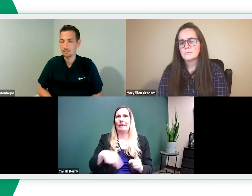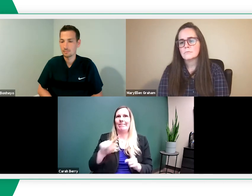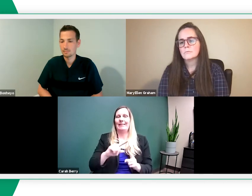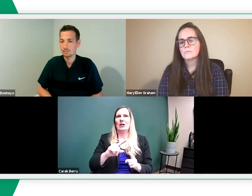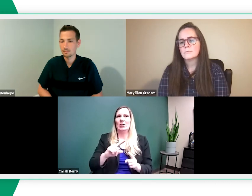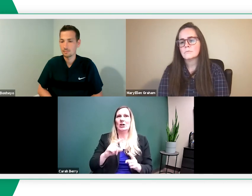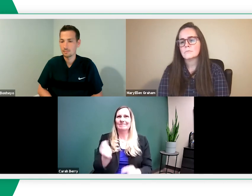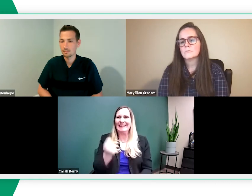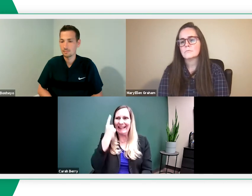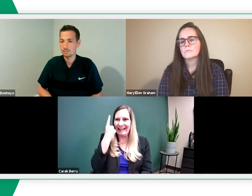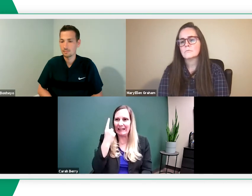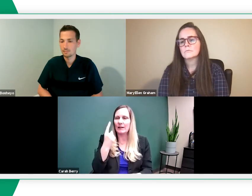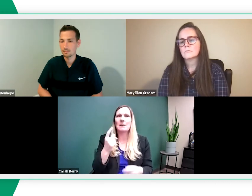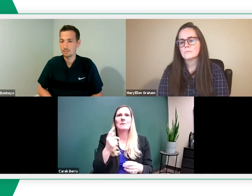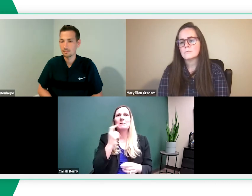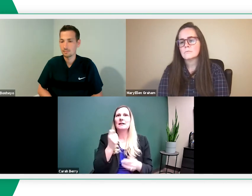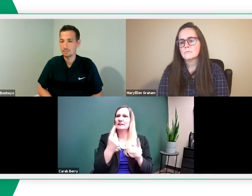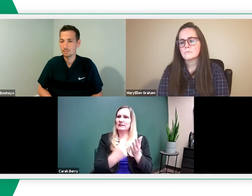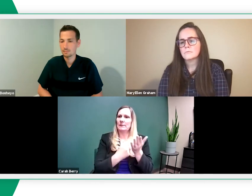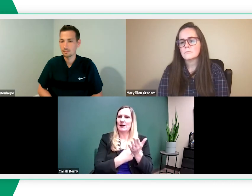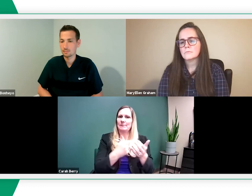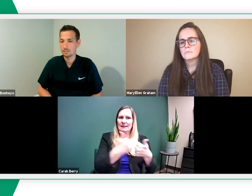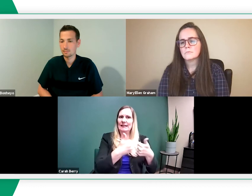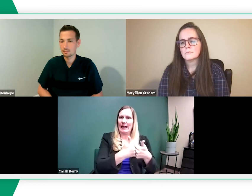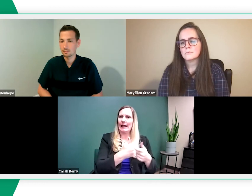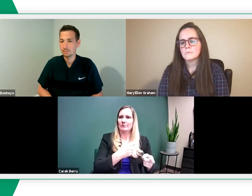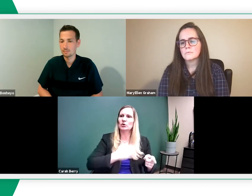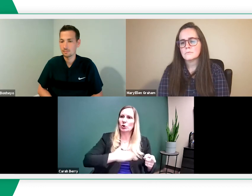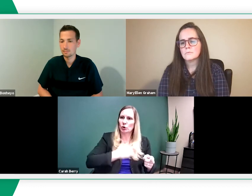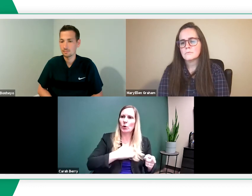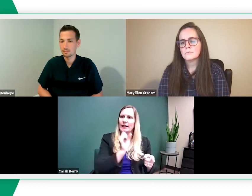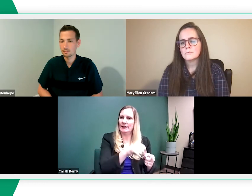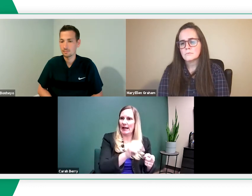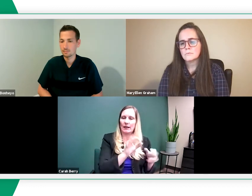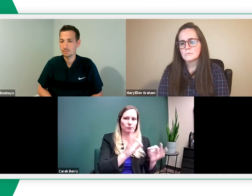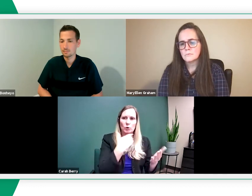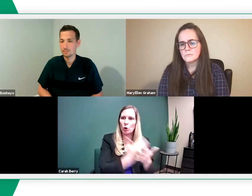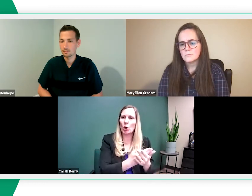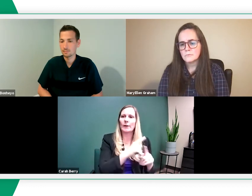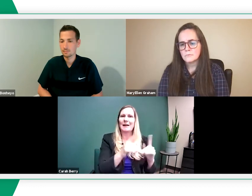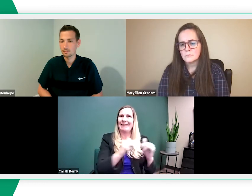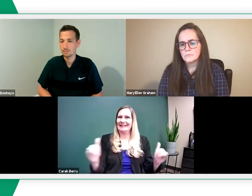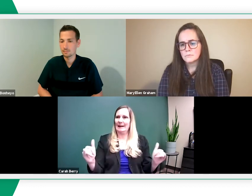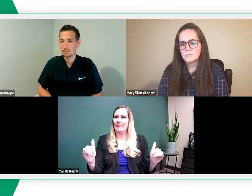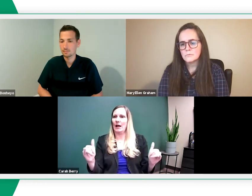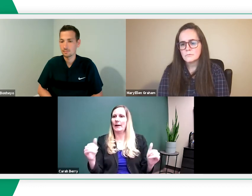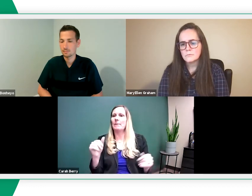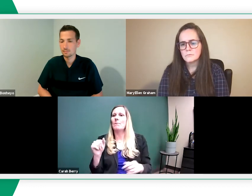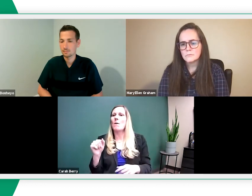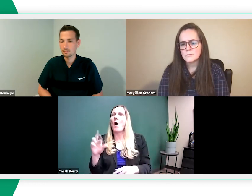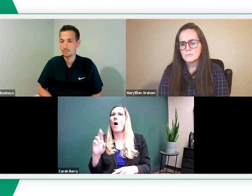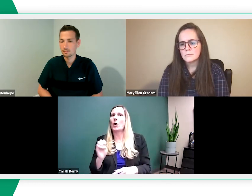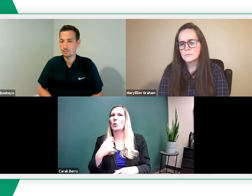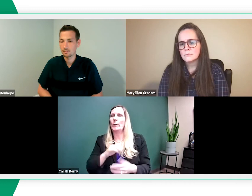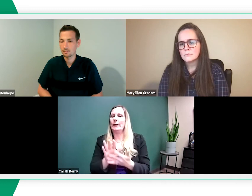for this, I want to emphasize direct education only, so that the students actually get it. Of course, play the